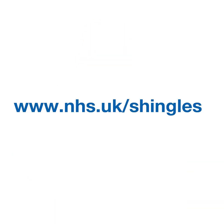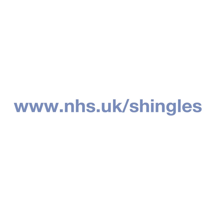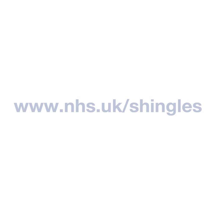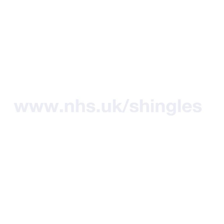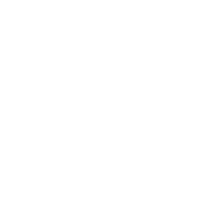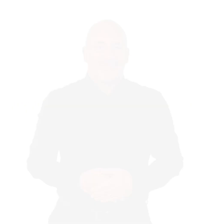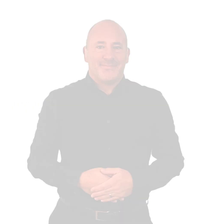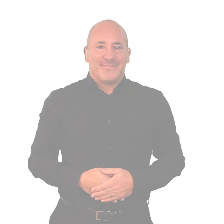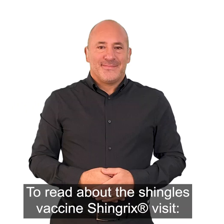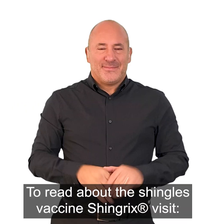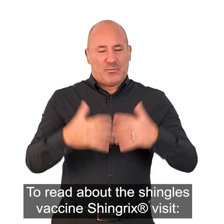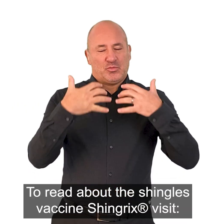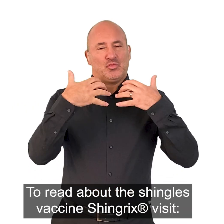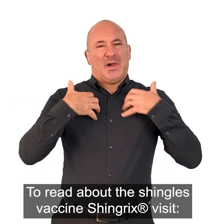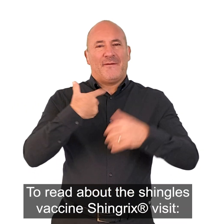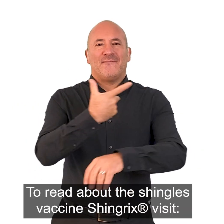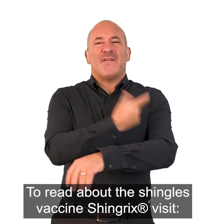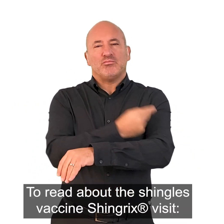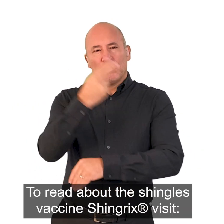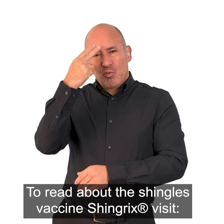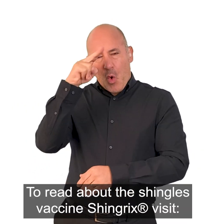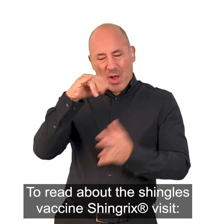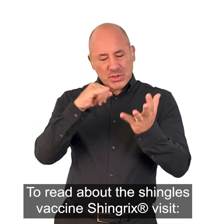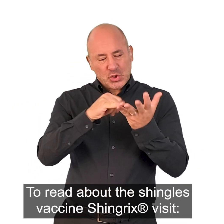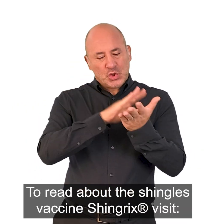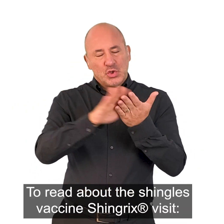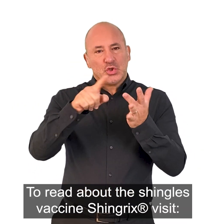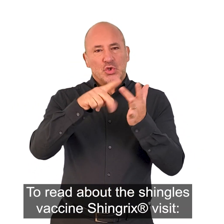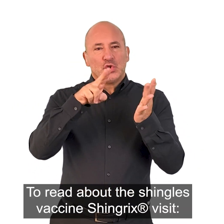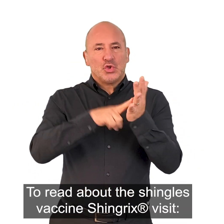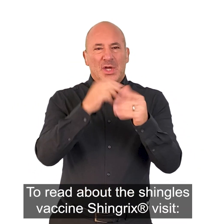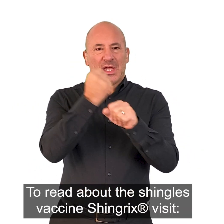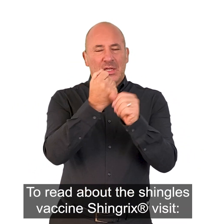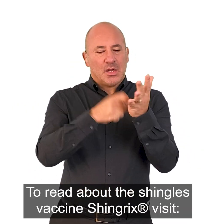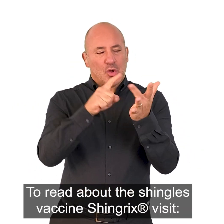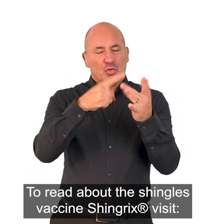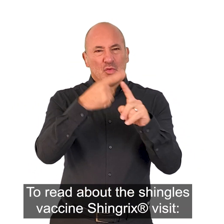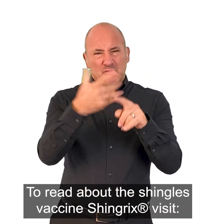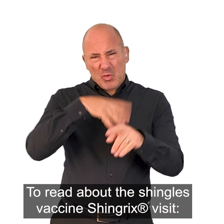www.nhs.uk/shingles. To read about the shingles vaccine Shingrix, visit